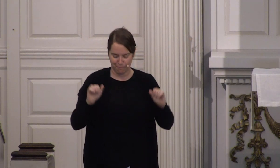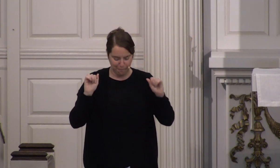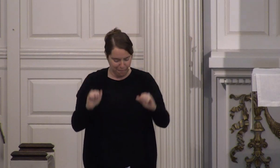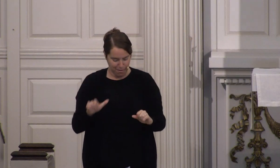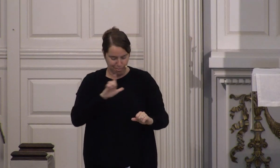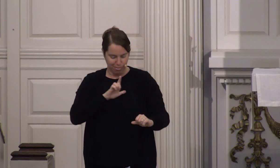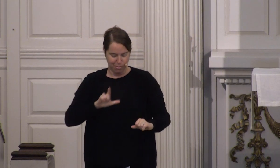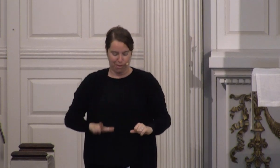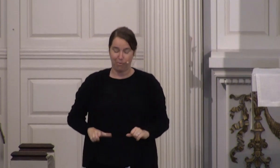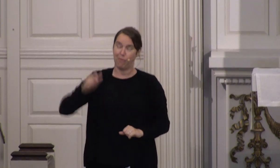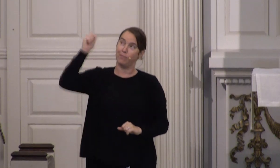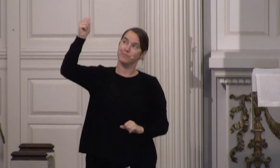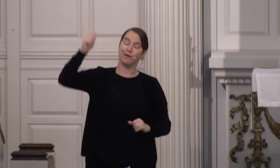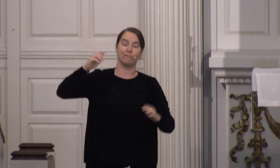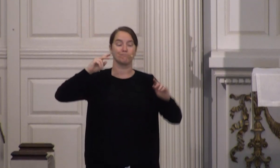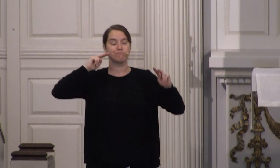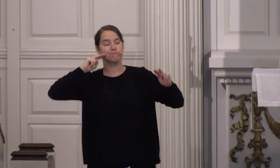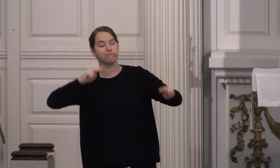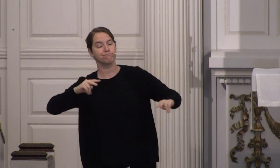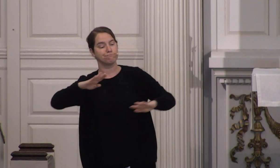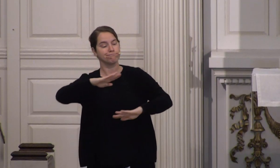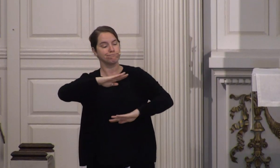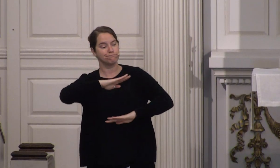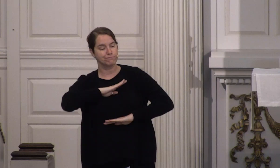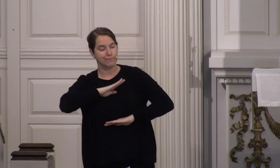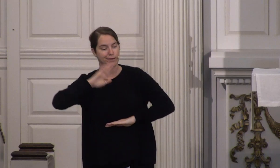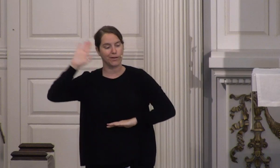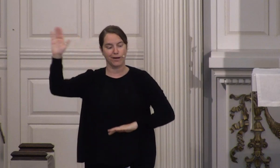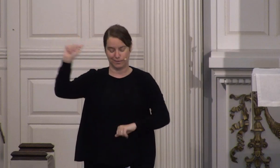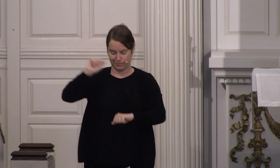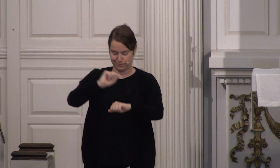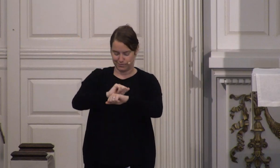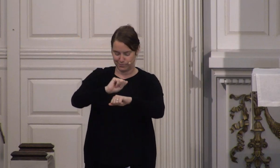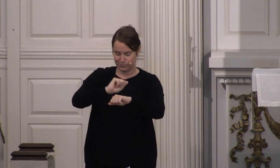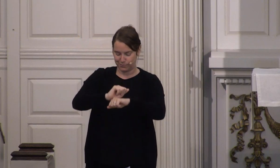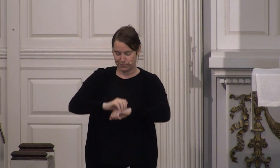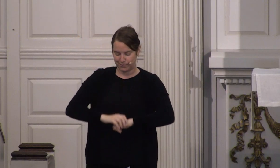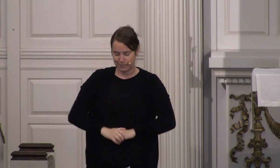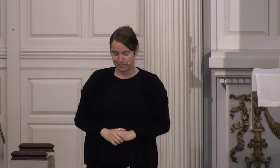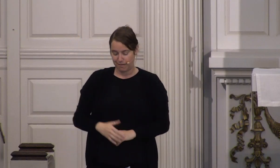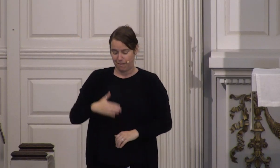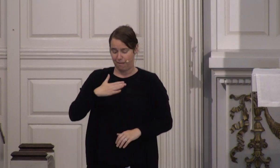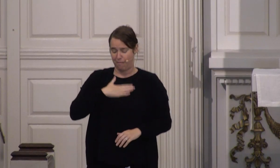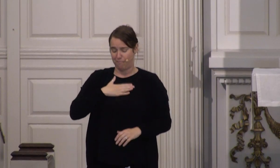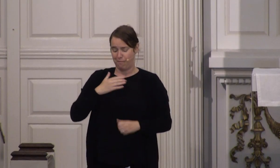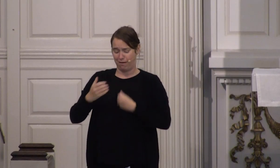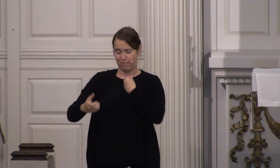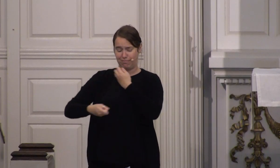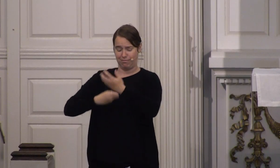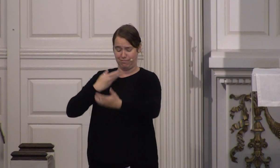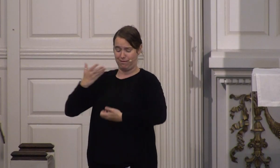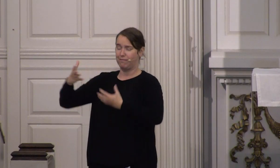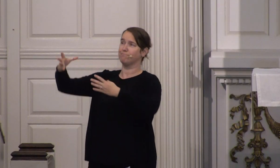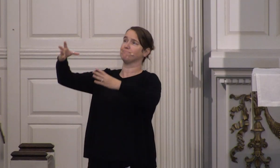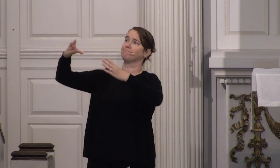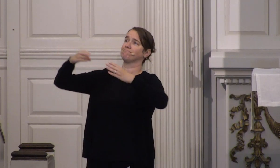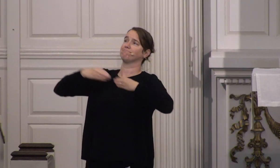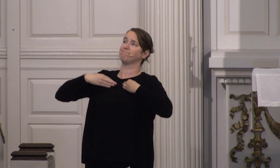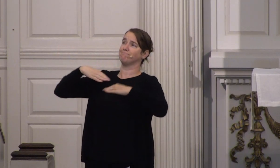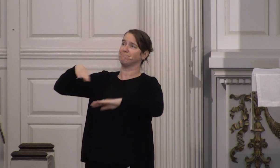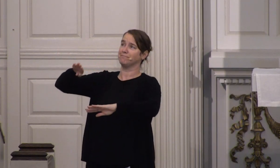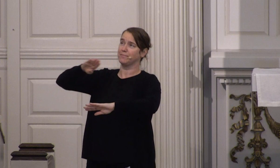in his work. Pleasing to him be my theme. I will